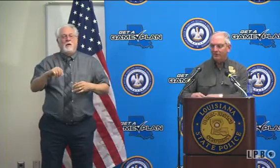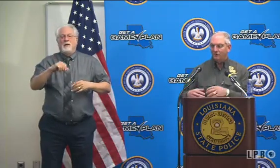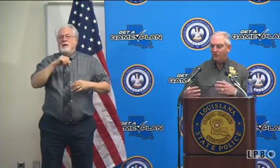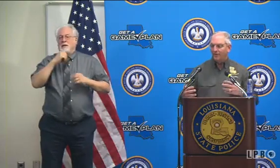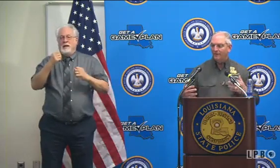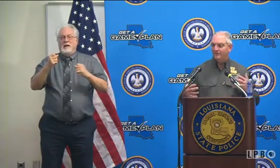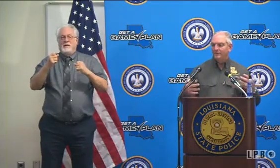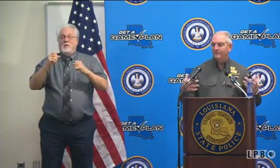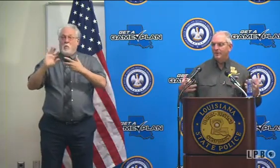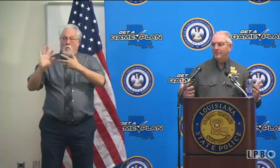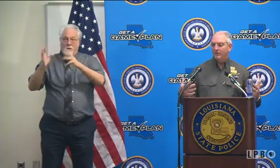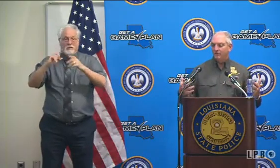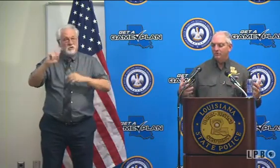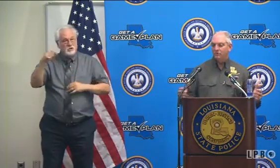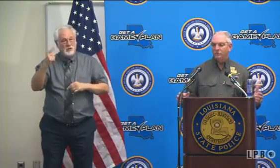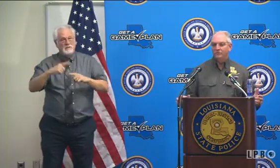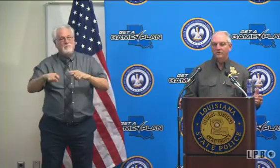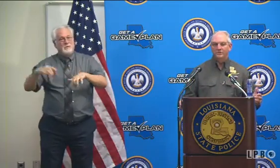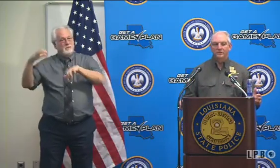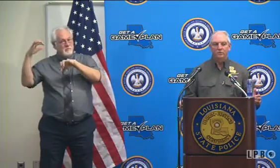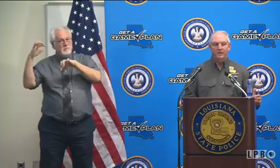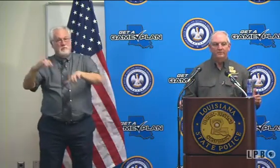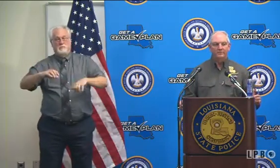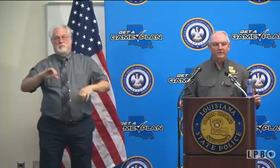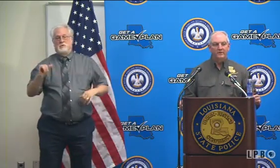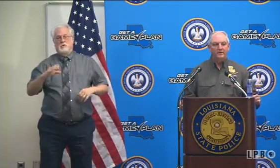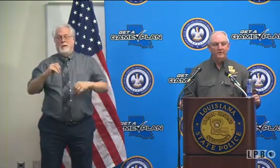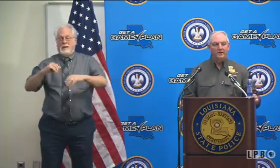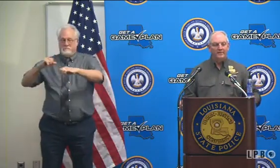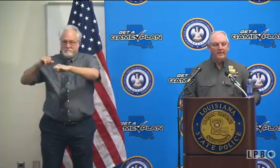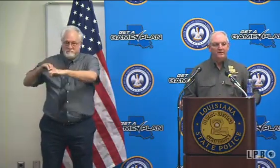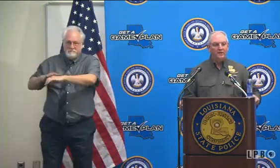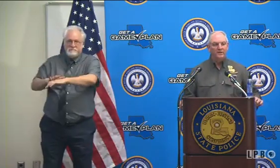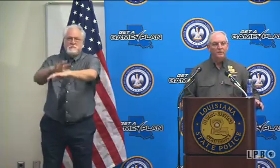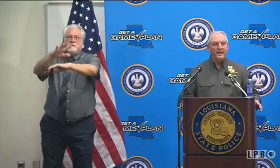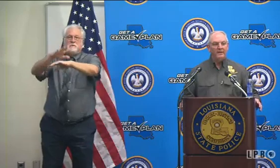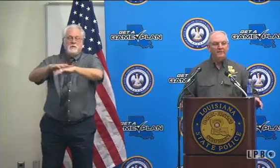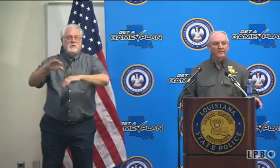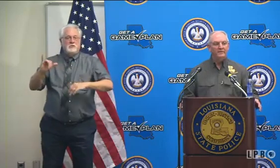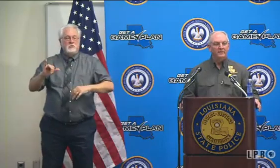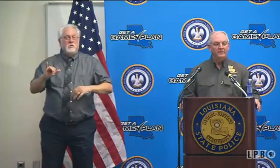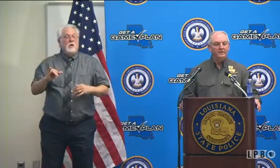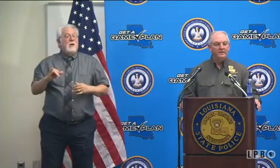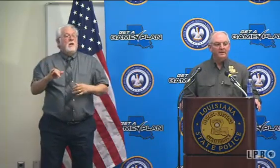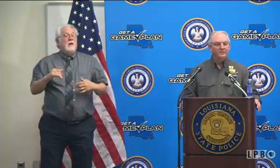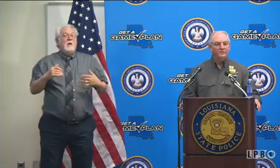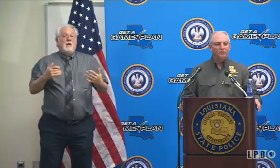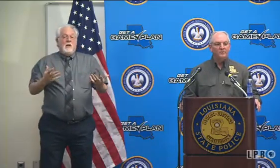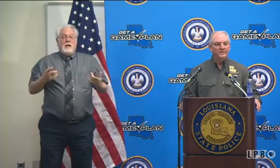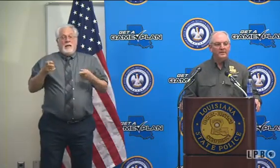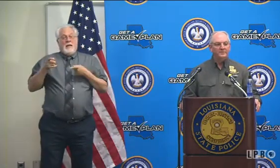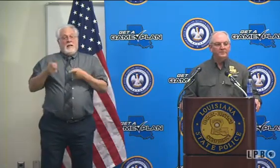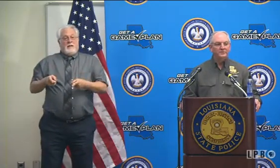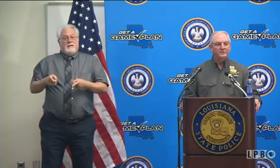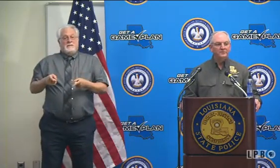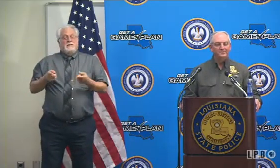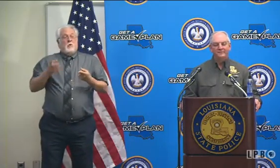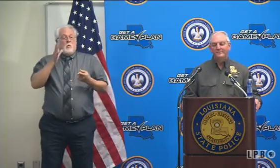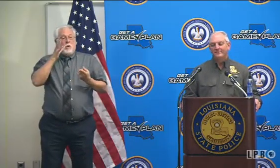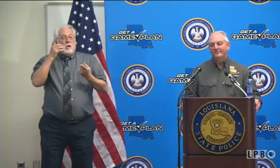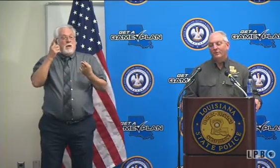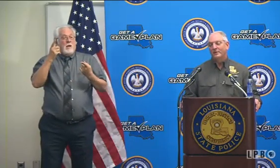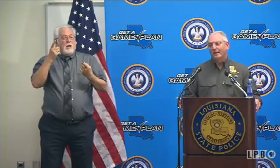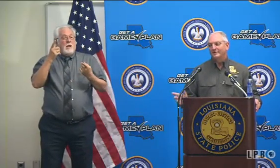strongest on its winds, but on the storm surge as well. And as luck would have it, this storm is scheduled